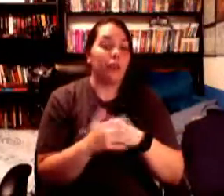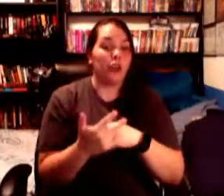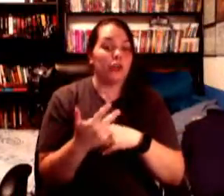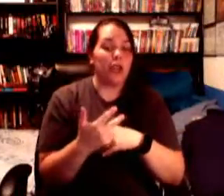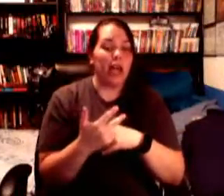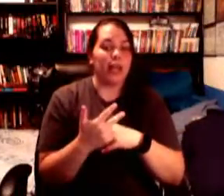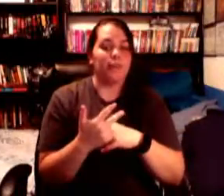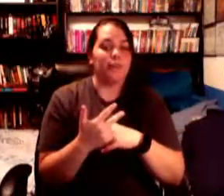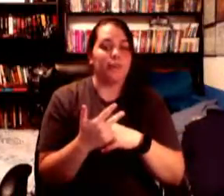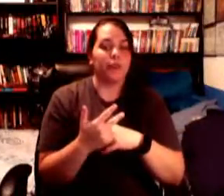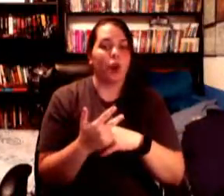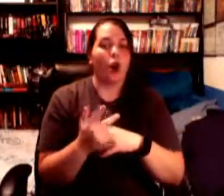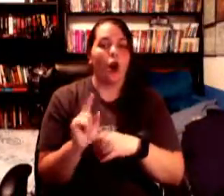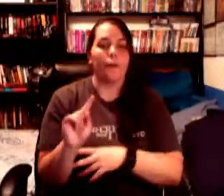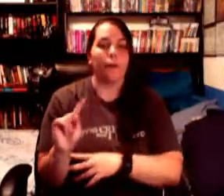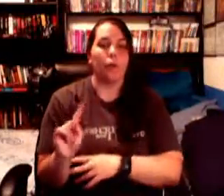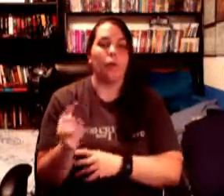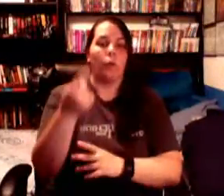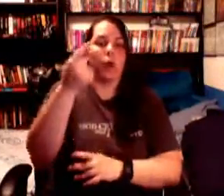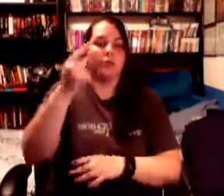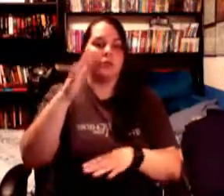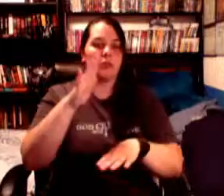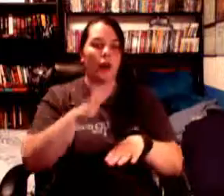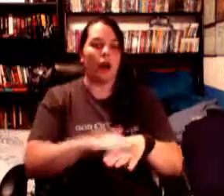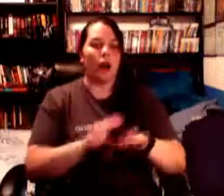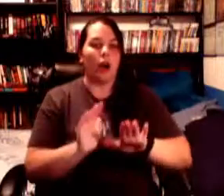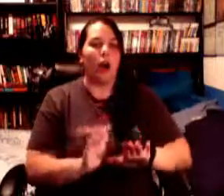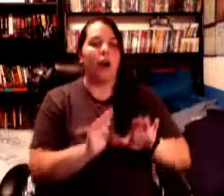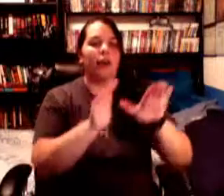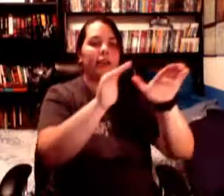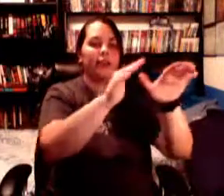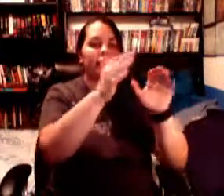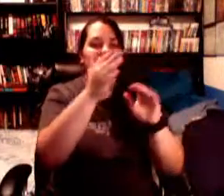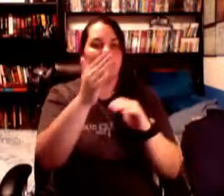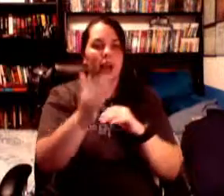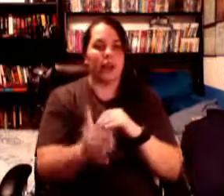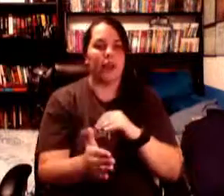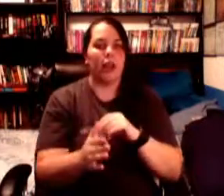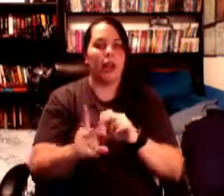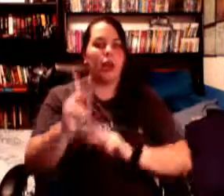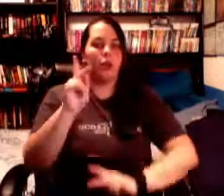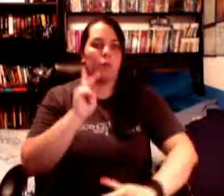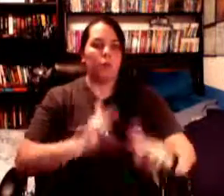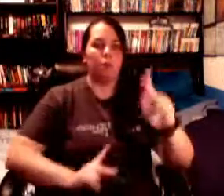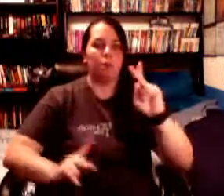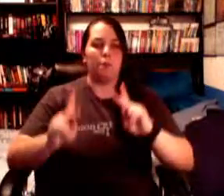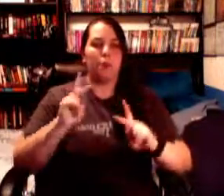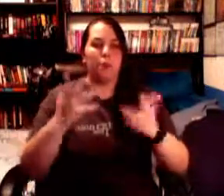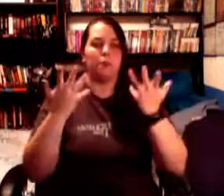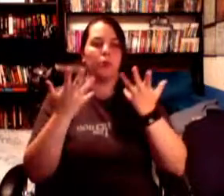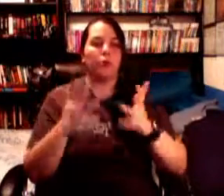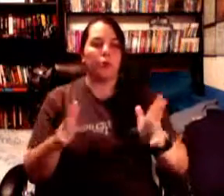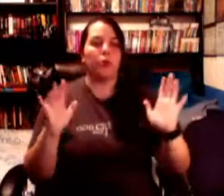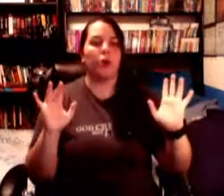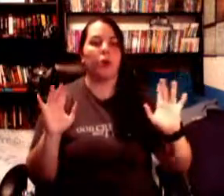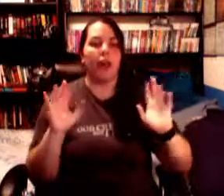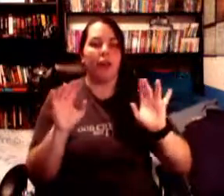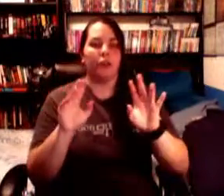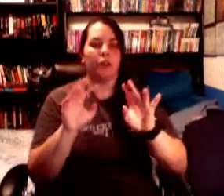first three lines are, once on a hillside, people were gathered,